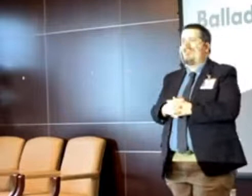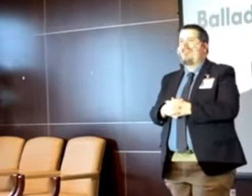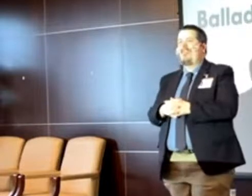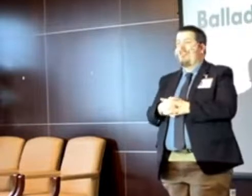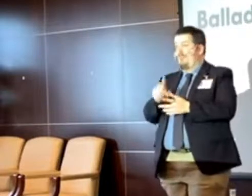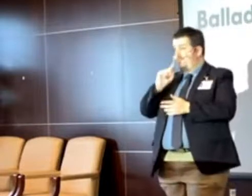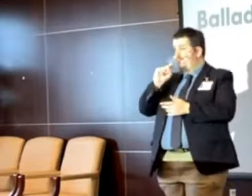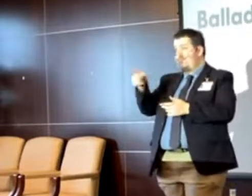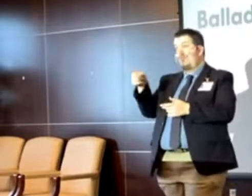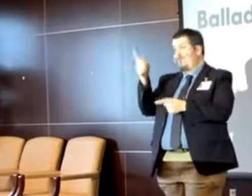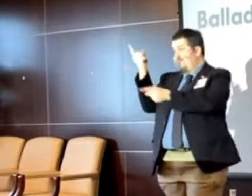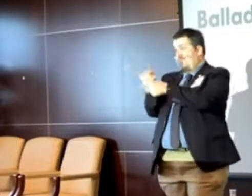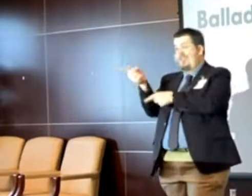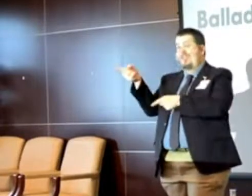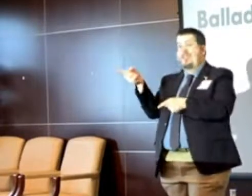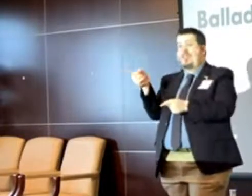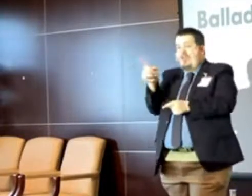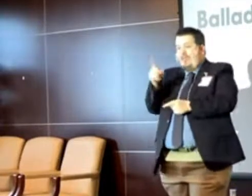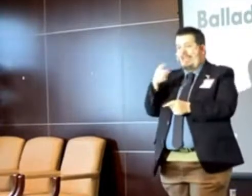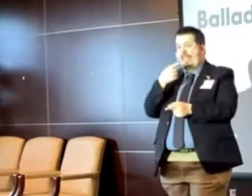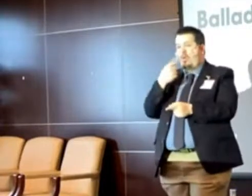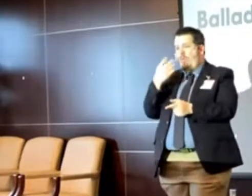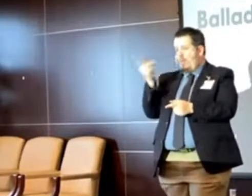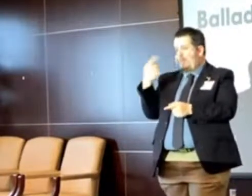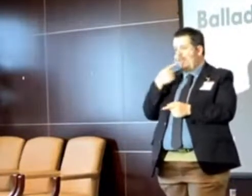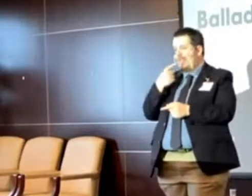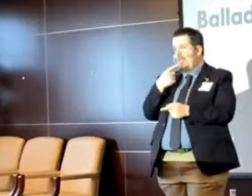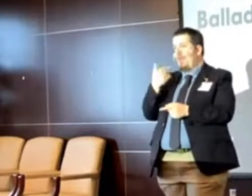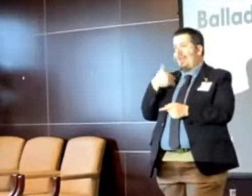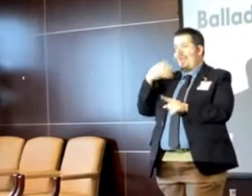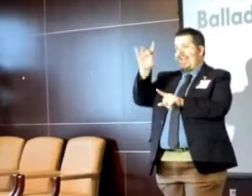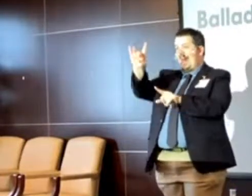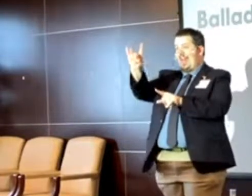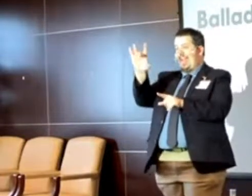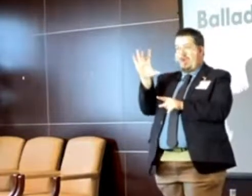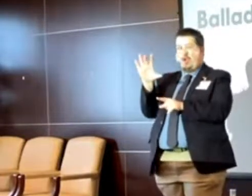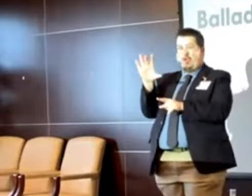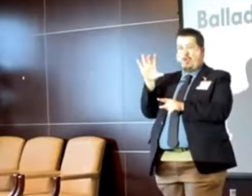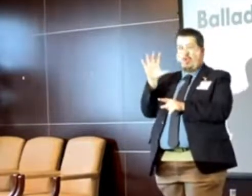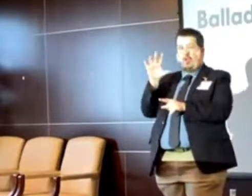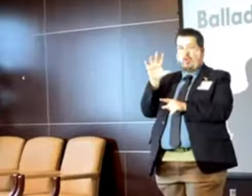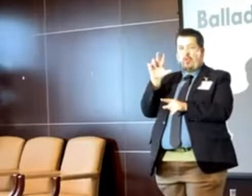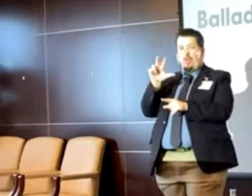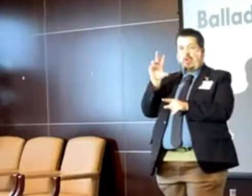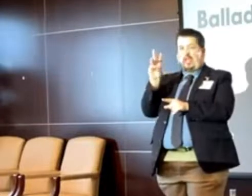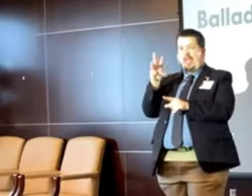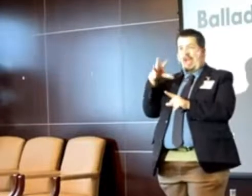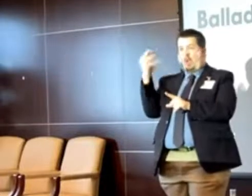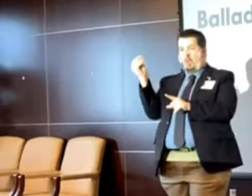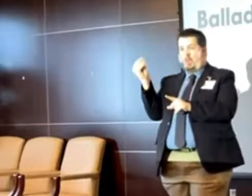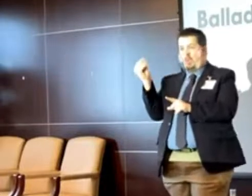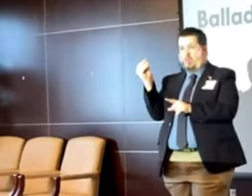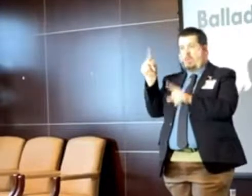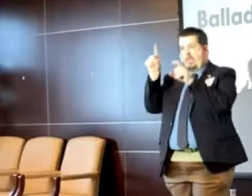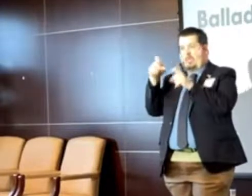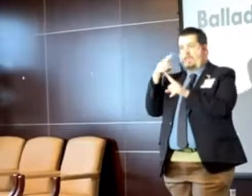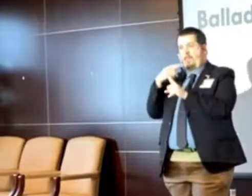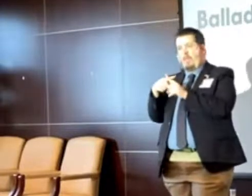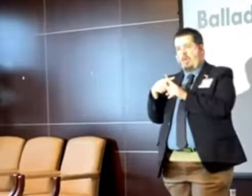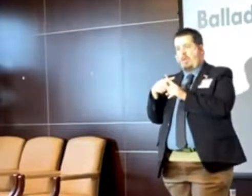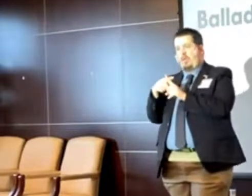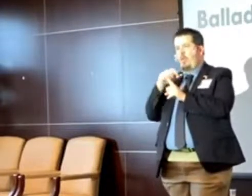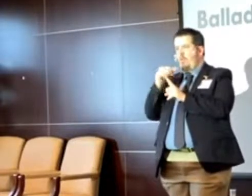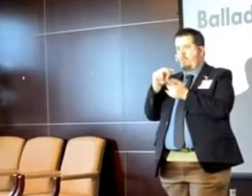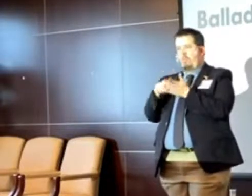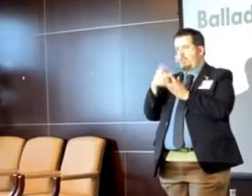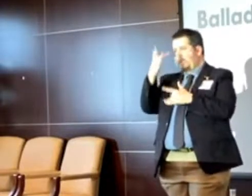It is. Look, well, let me correct one thing you said. We have 834, 836 out who have tested positive. That